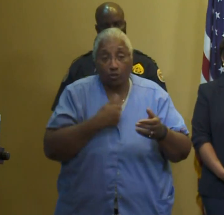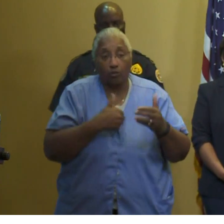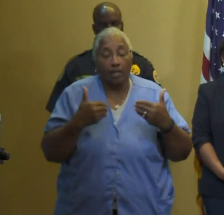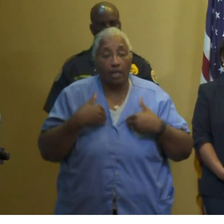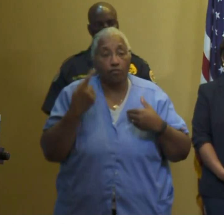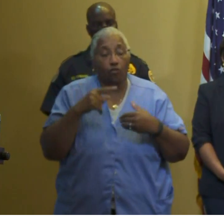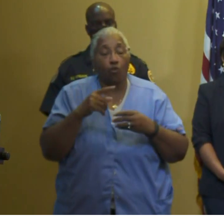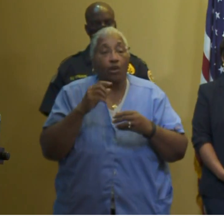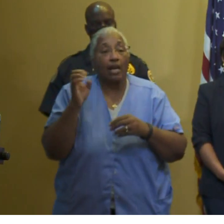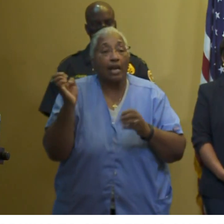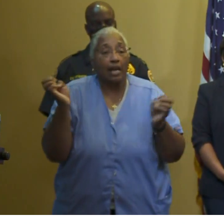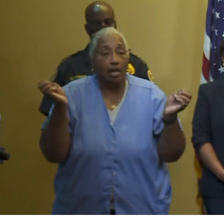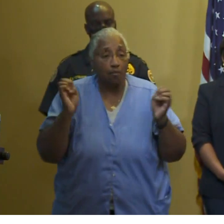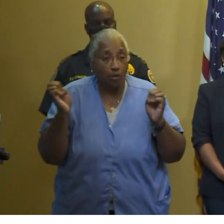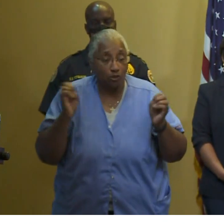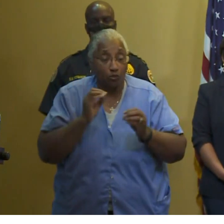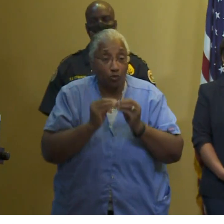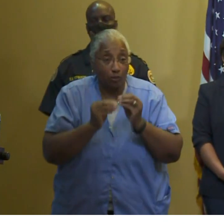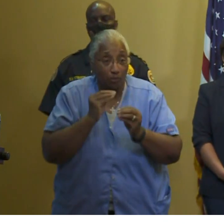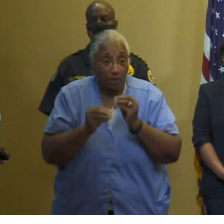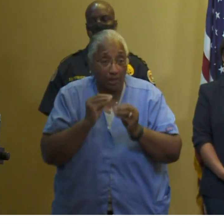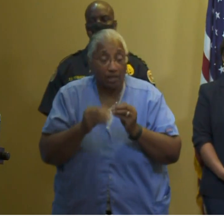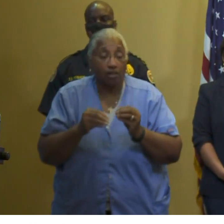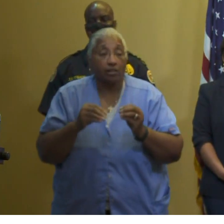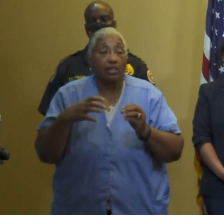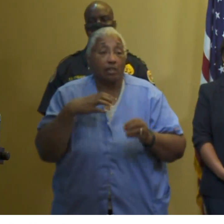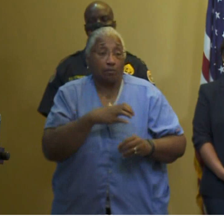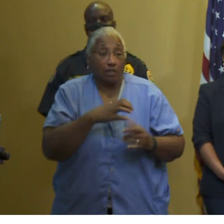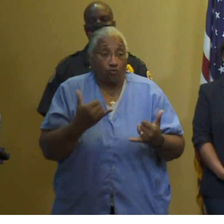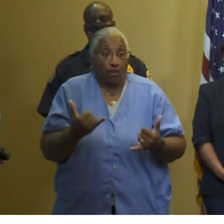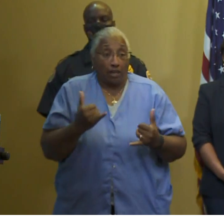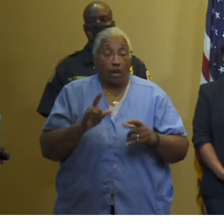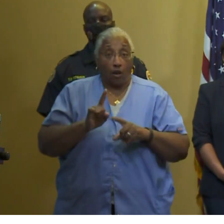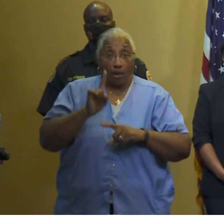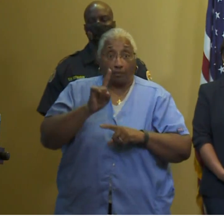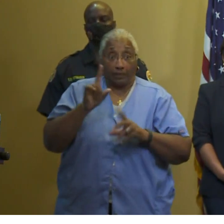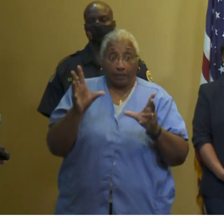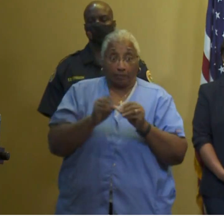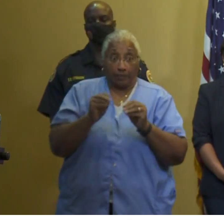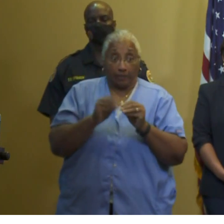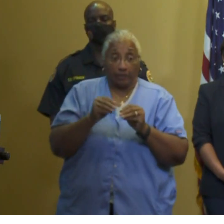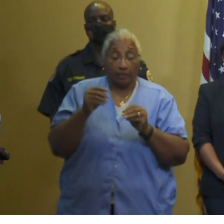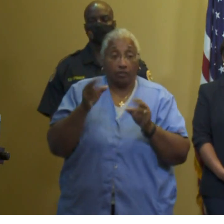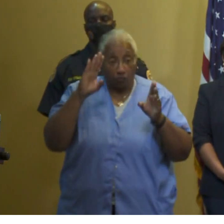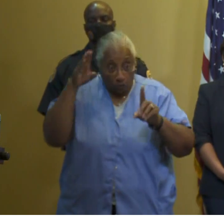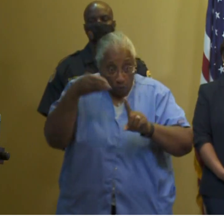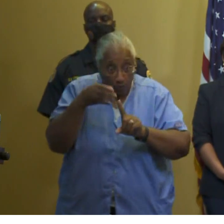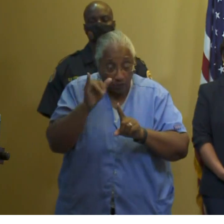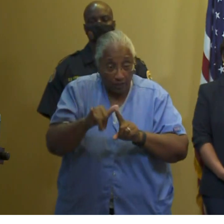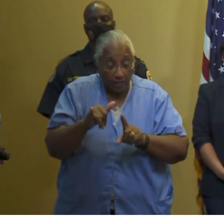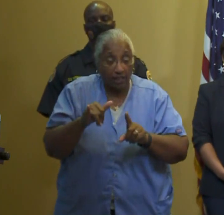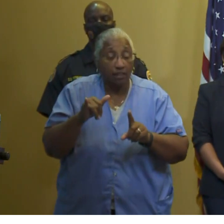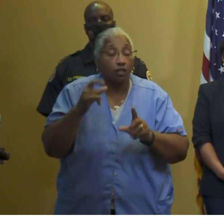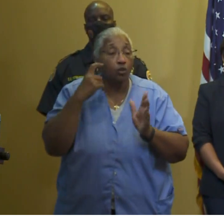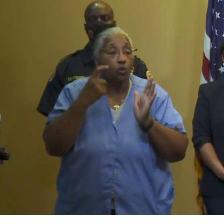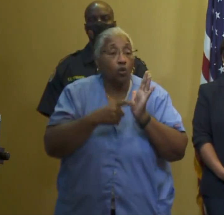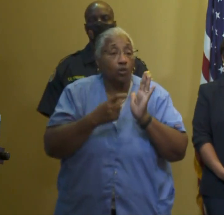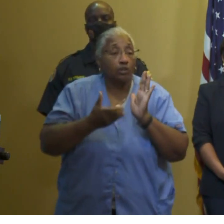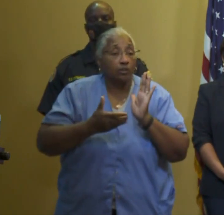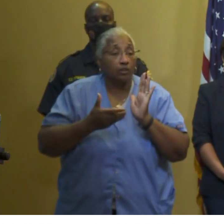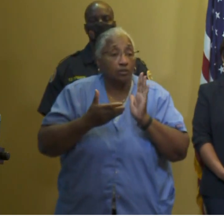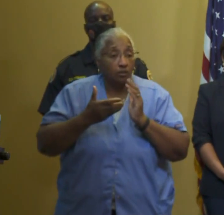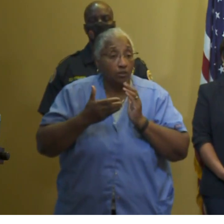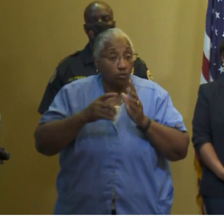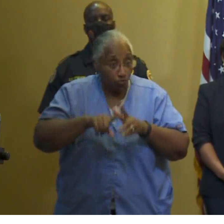repair assessments of city-owned facilities. The committee is meeting right upstairs right now to focus on that, and that will be noticed to proceed